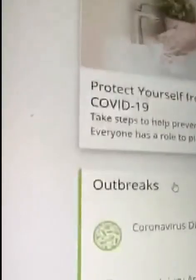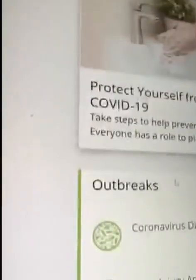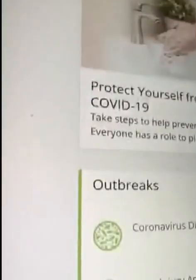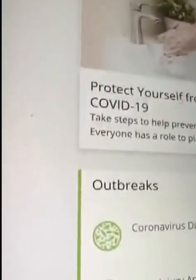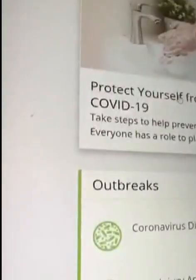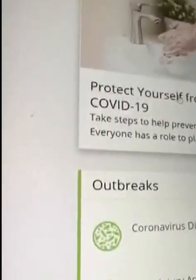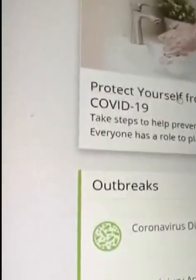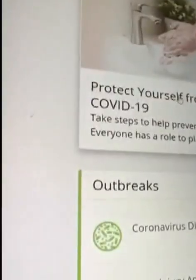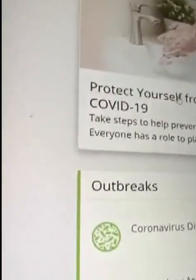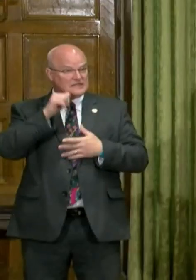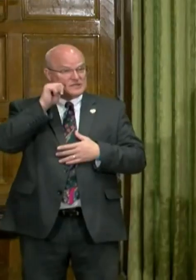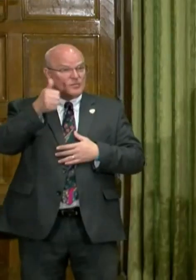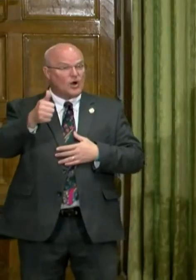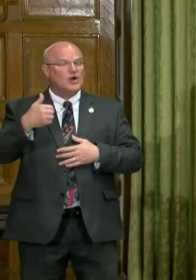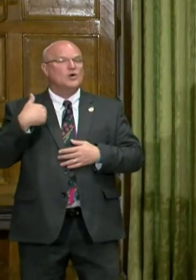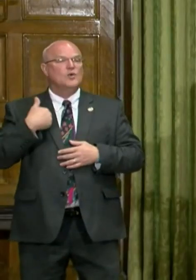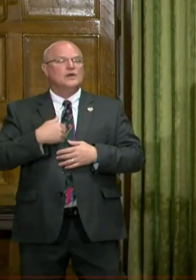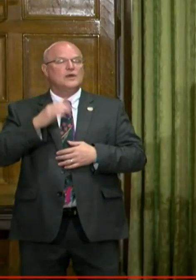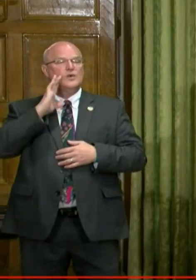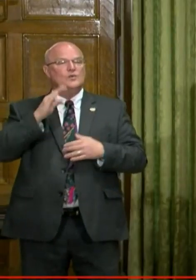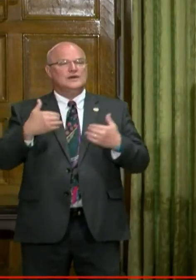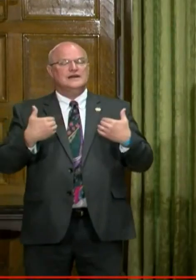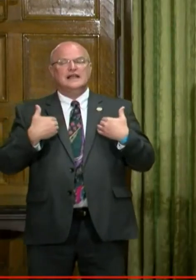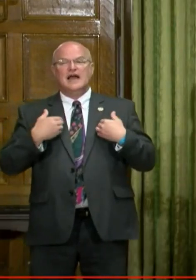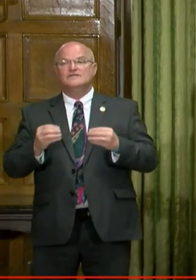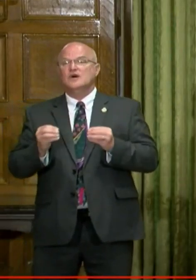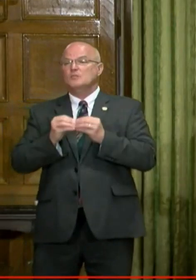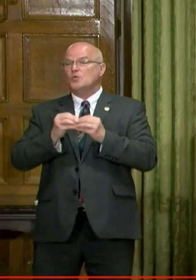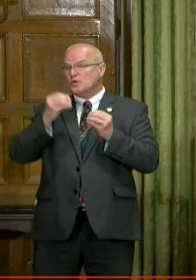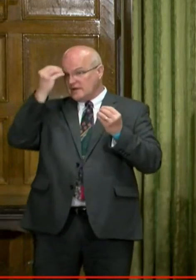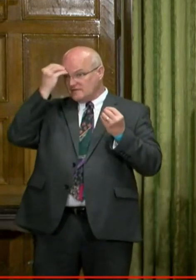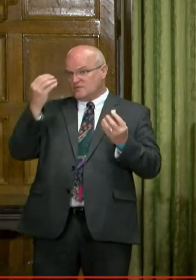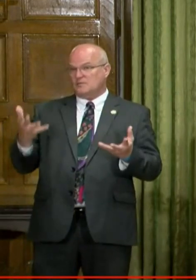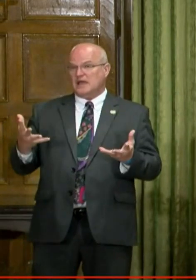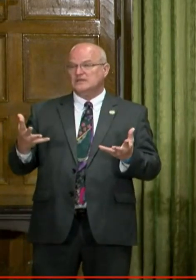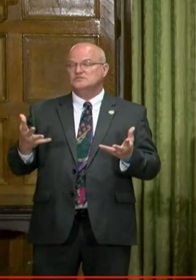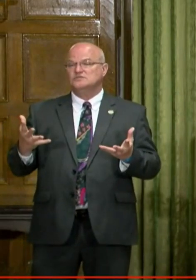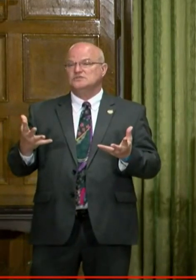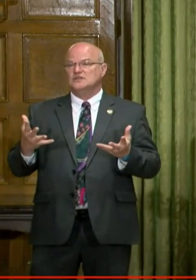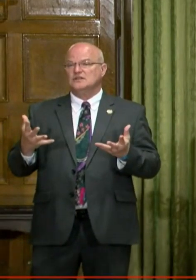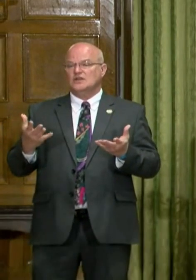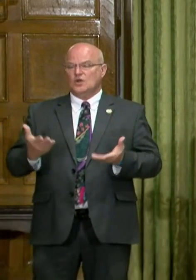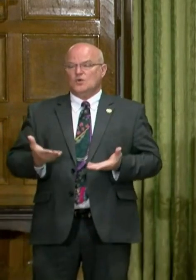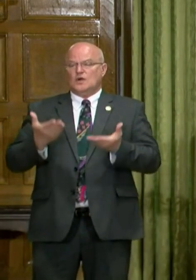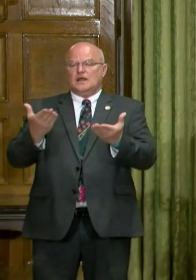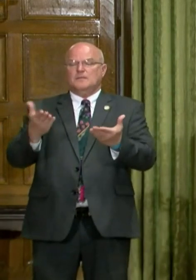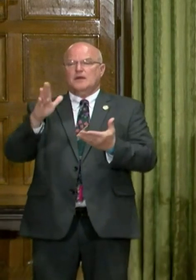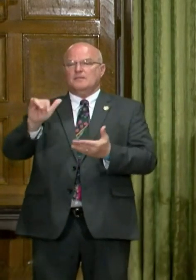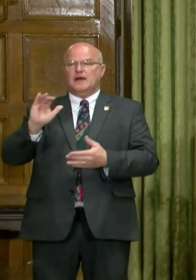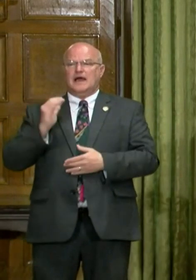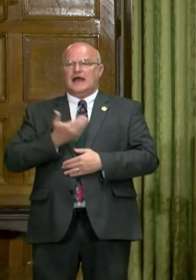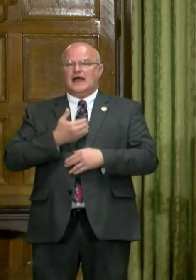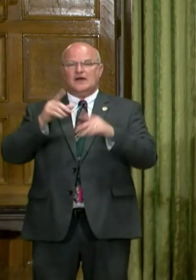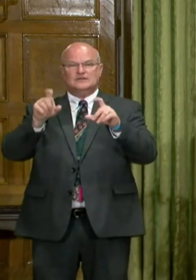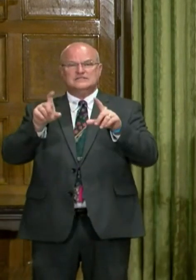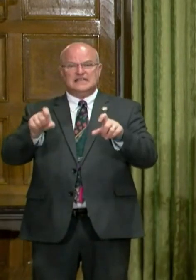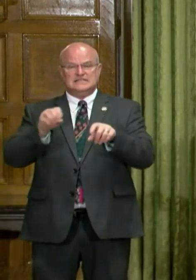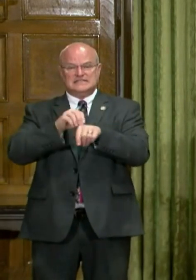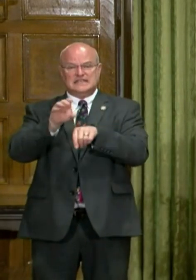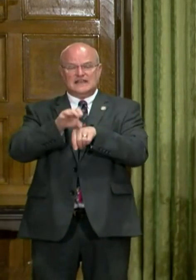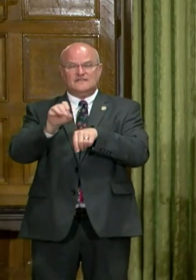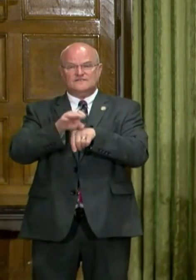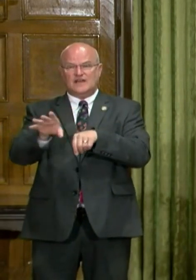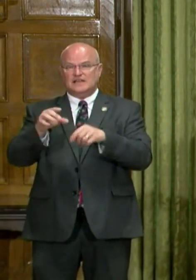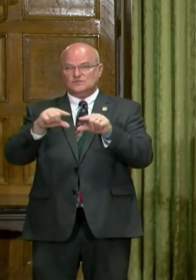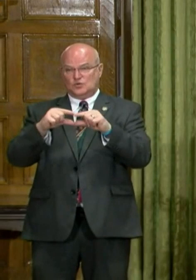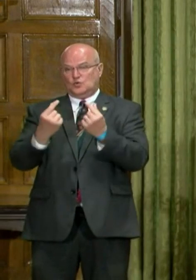pay out-of-pocket costs. We are going to have more information recommended by our testing